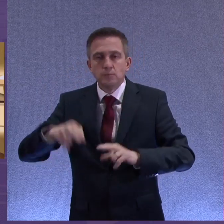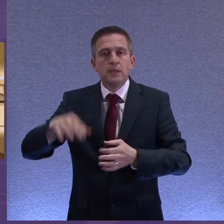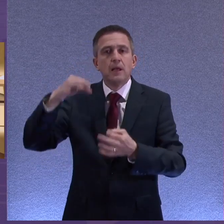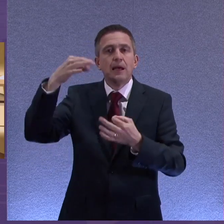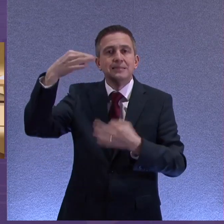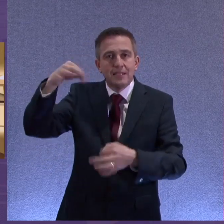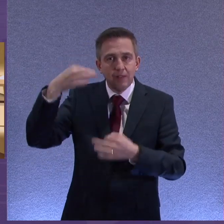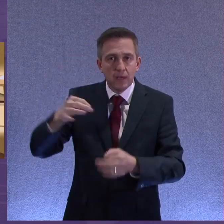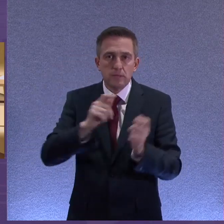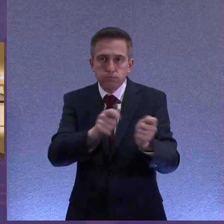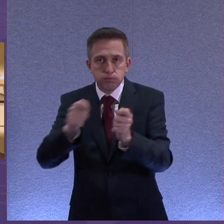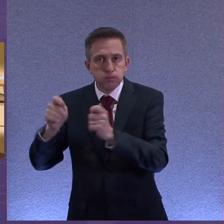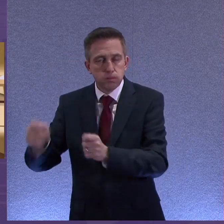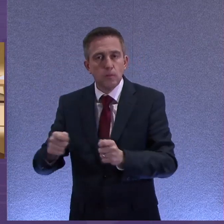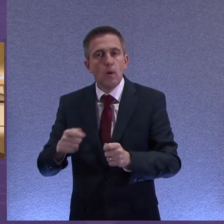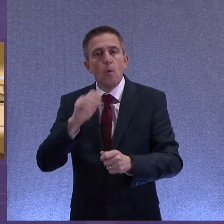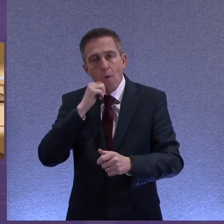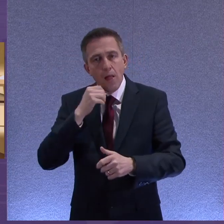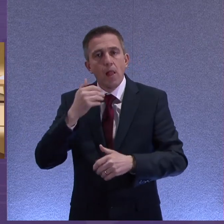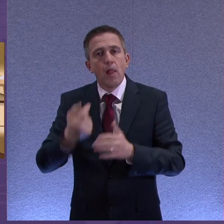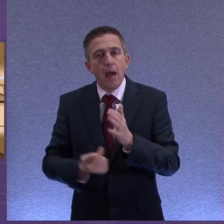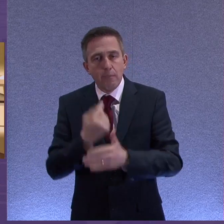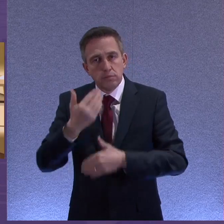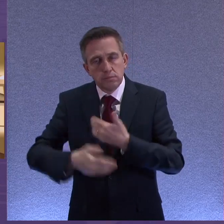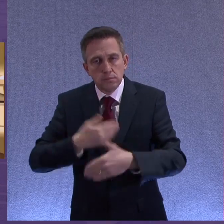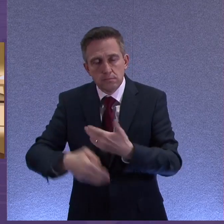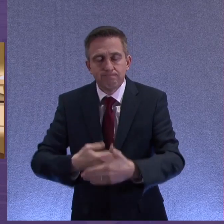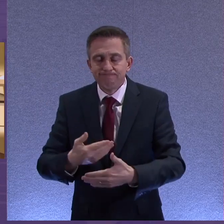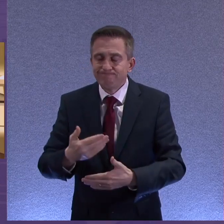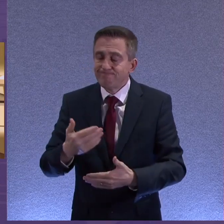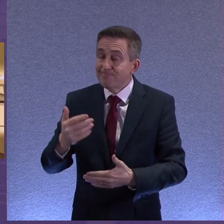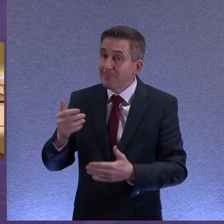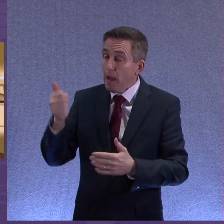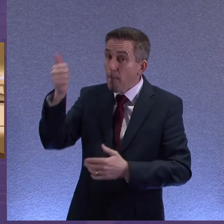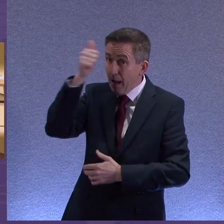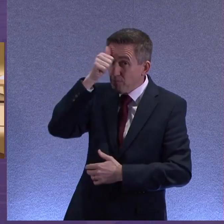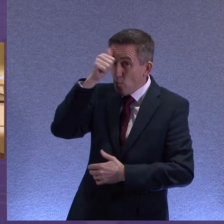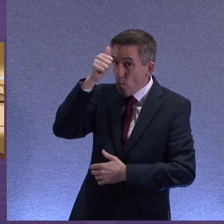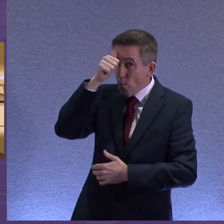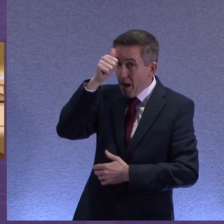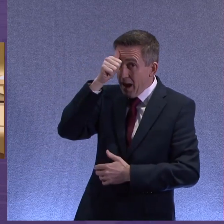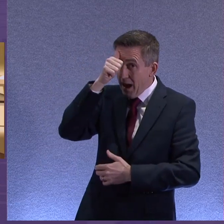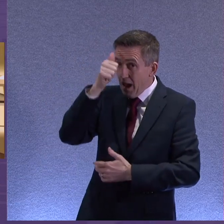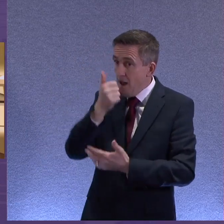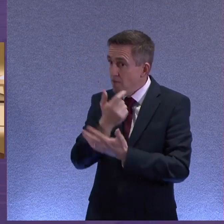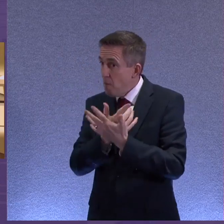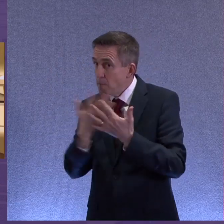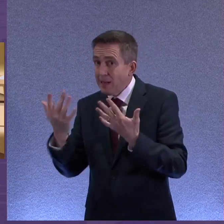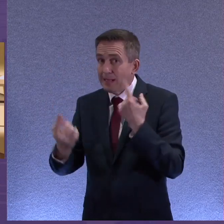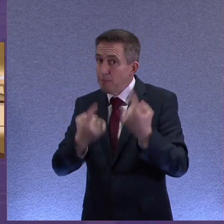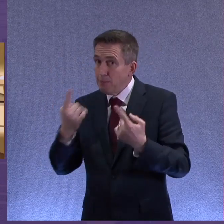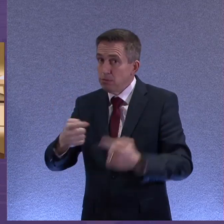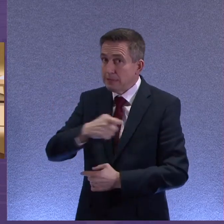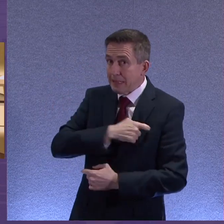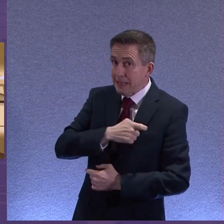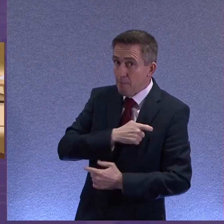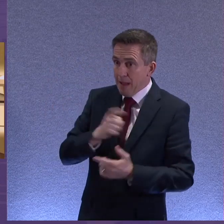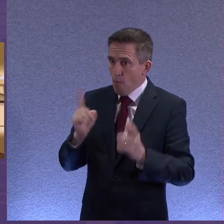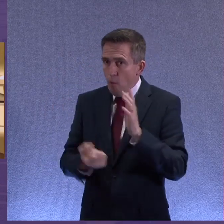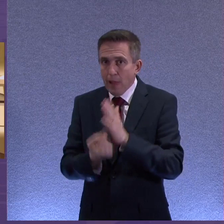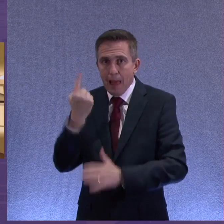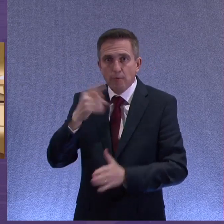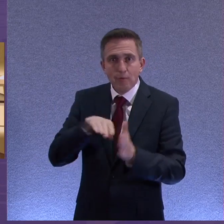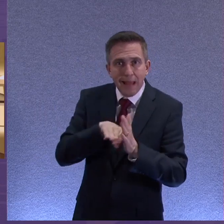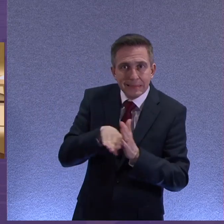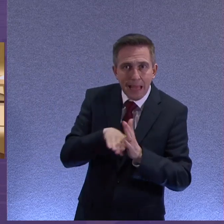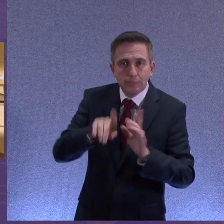developed and is I appreciate the anxiety and the nervousness, but we have to take time to get that correct because young